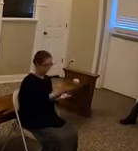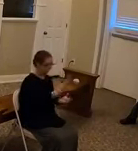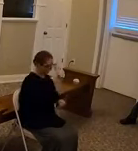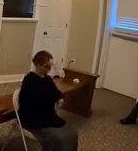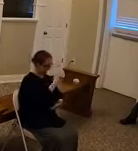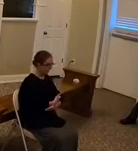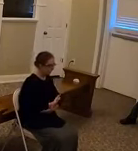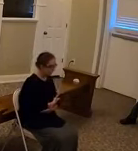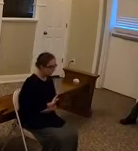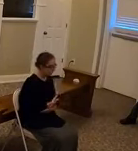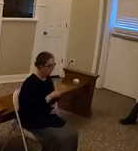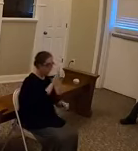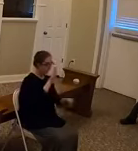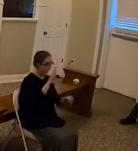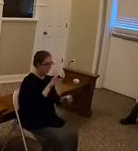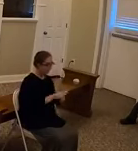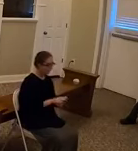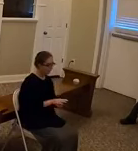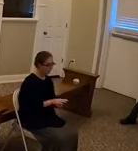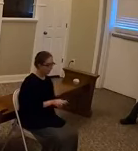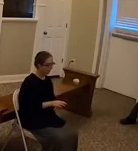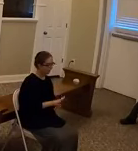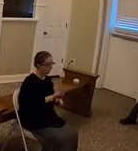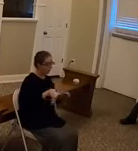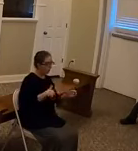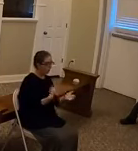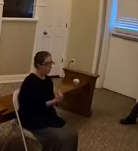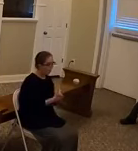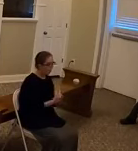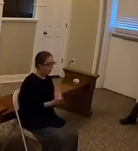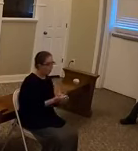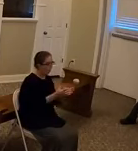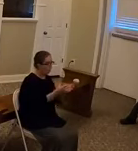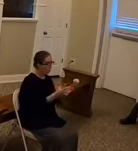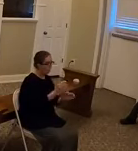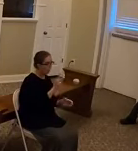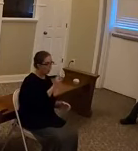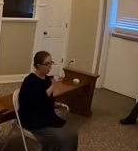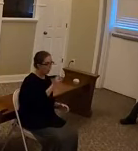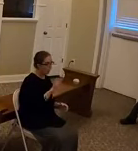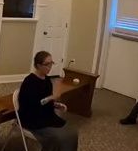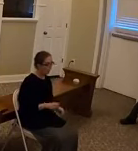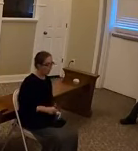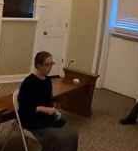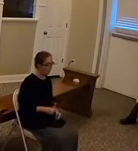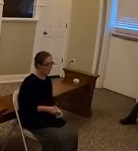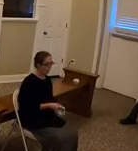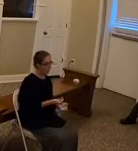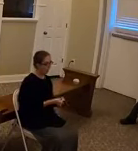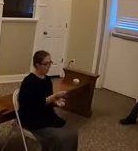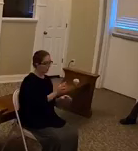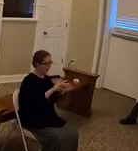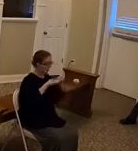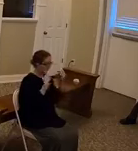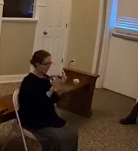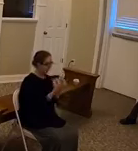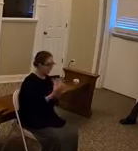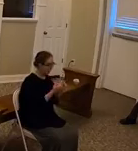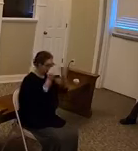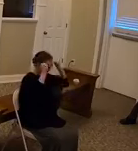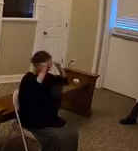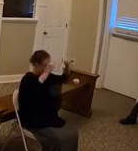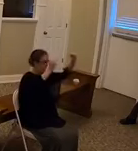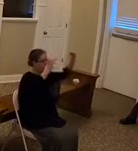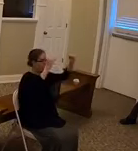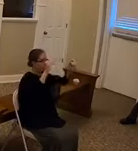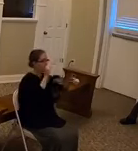son got the full tilt. He got the whole ball of wax. He got the fortune of the family. He got the leadership of